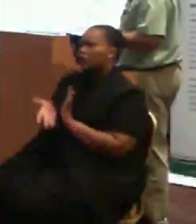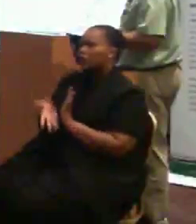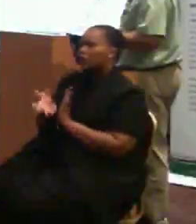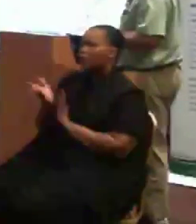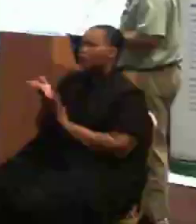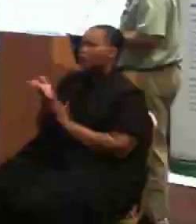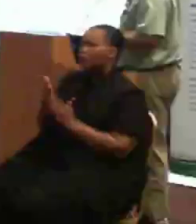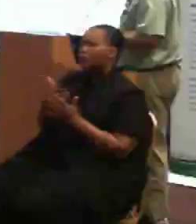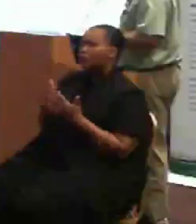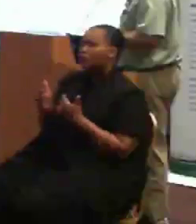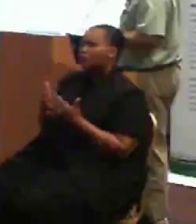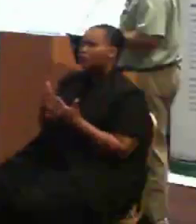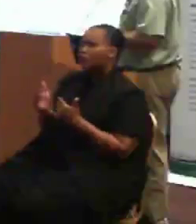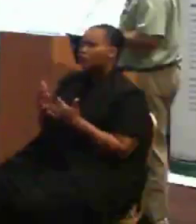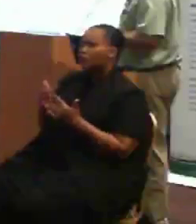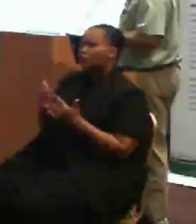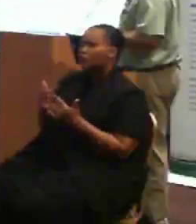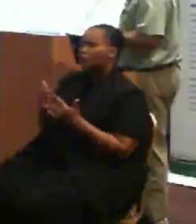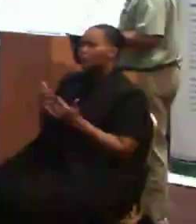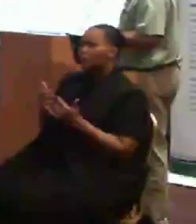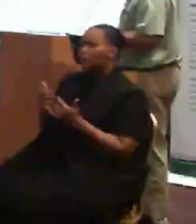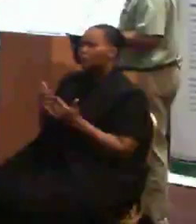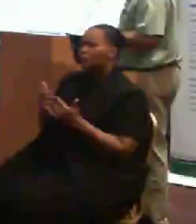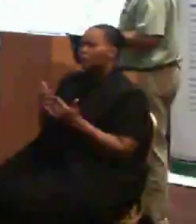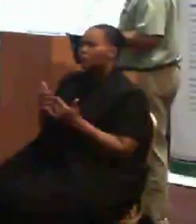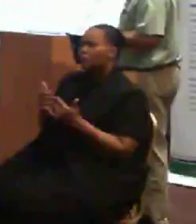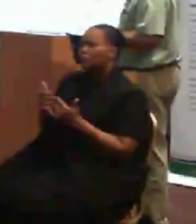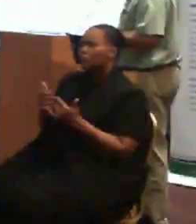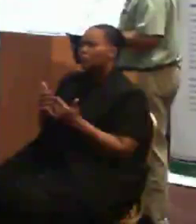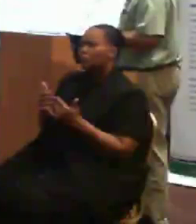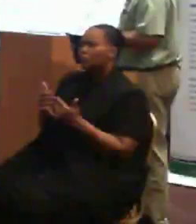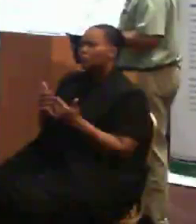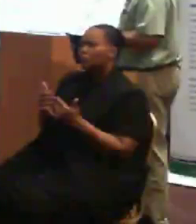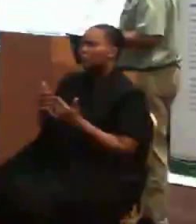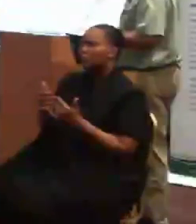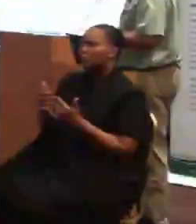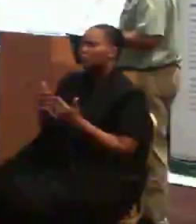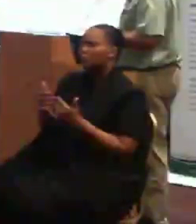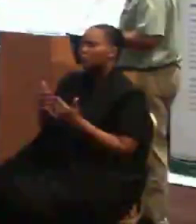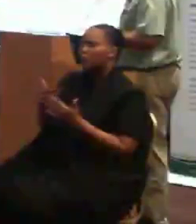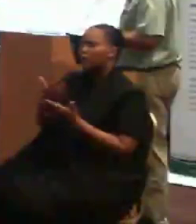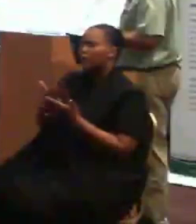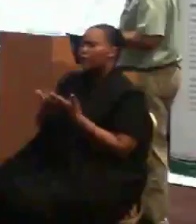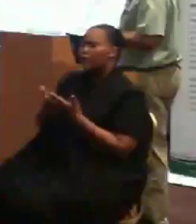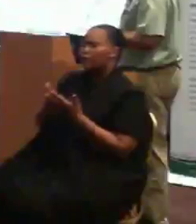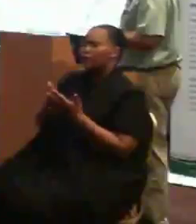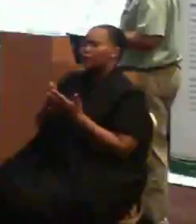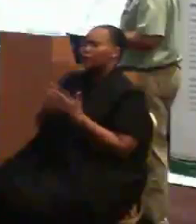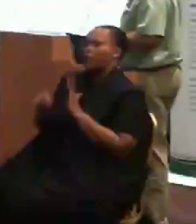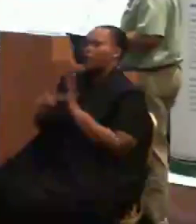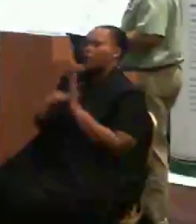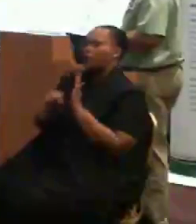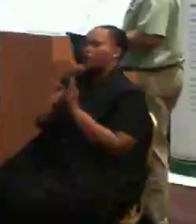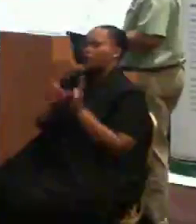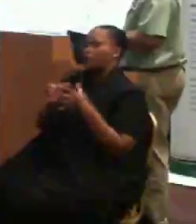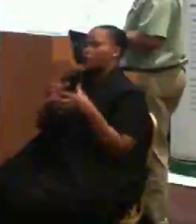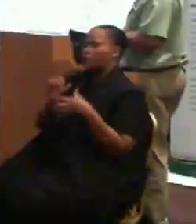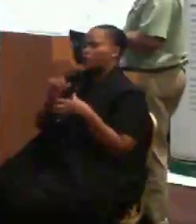above inflation would actually hurt your sector. If you could please clarify that. Thank you.